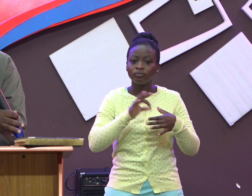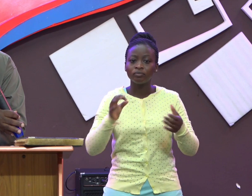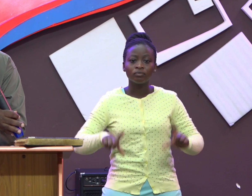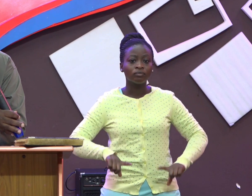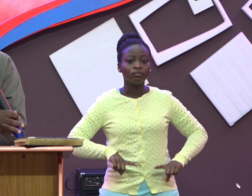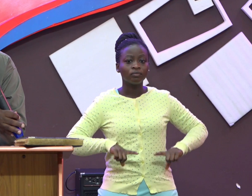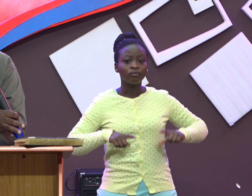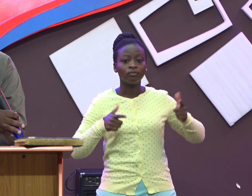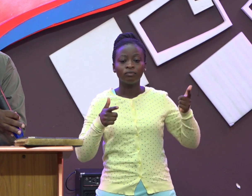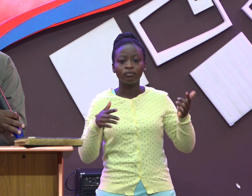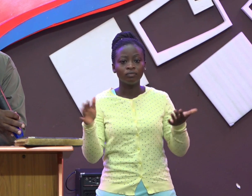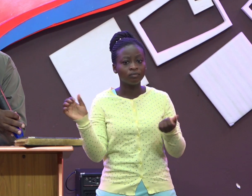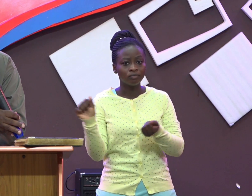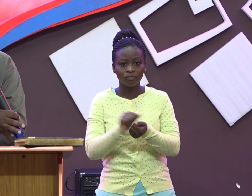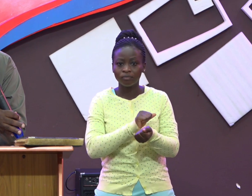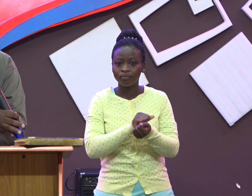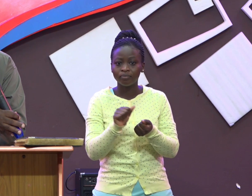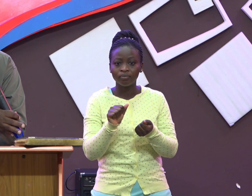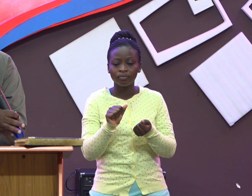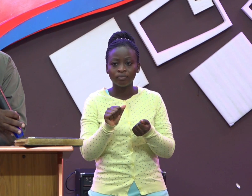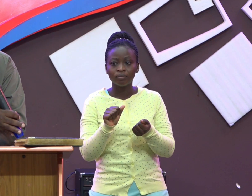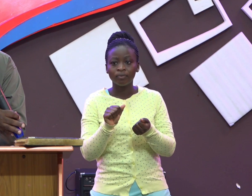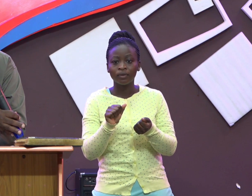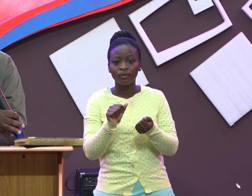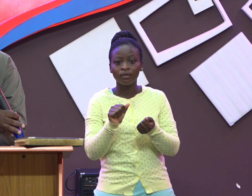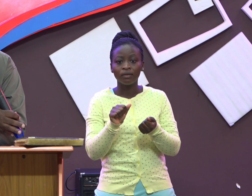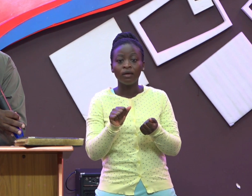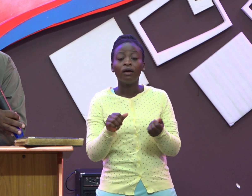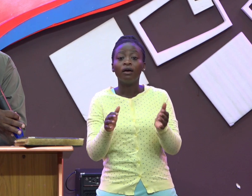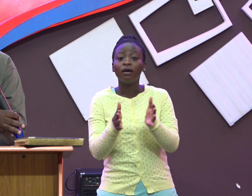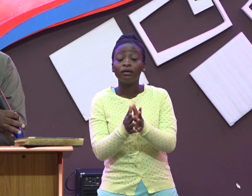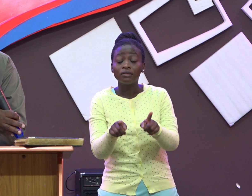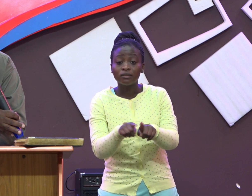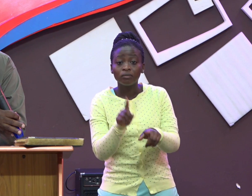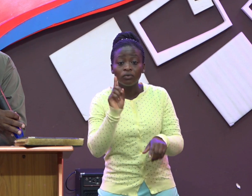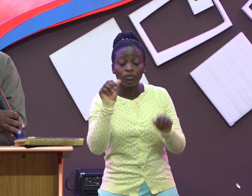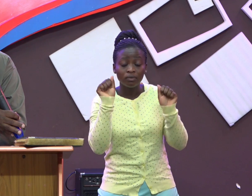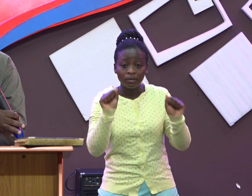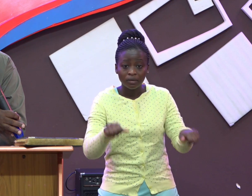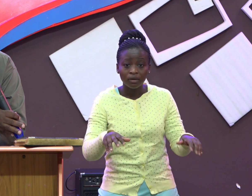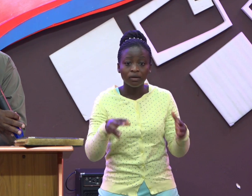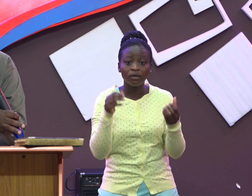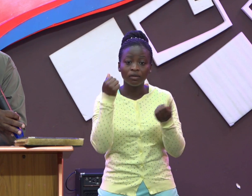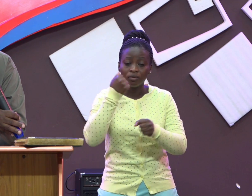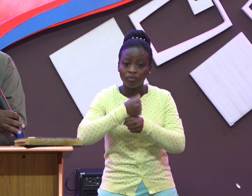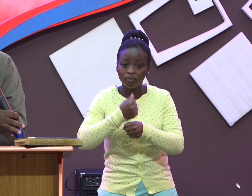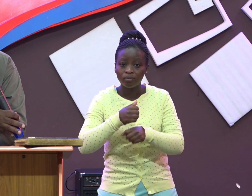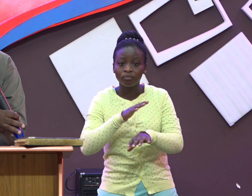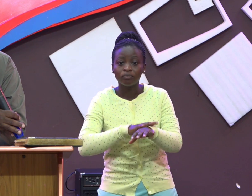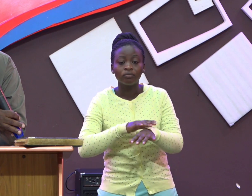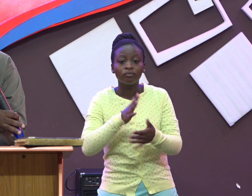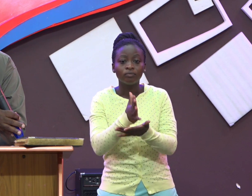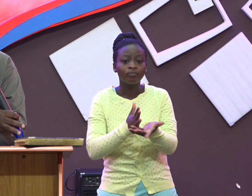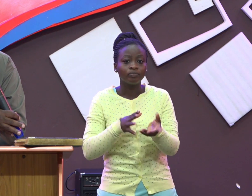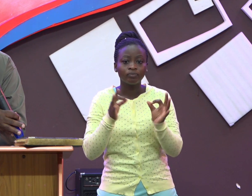ky'oyinza okukola. And there is something you can do. Obulamu obw'omwoyo ne butumbiira. That your spiritual life may sprout up. Twabadde